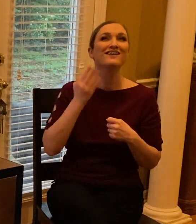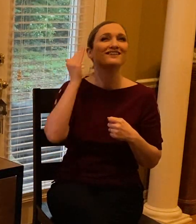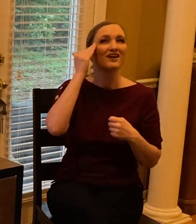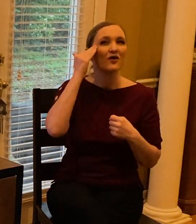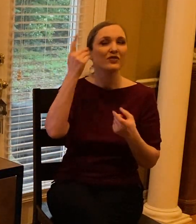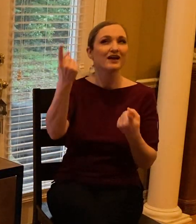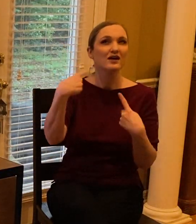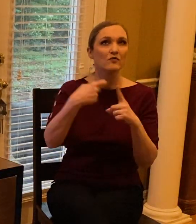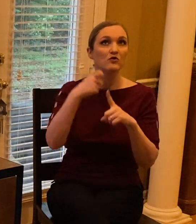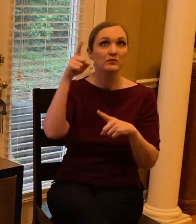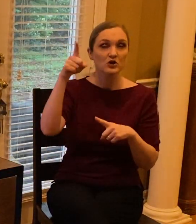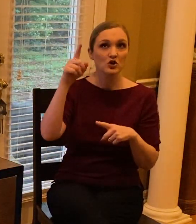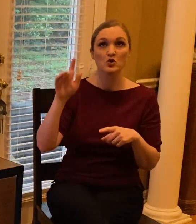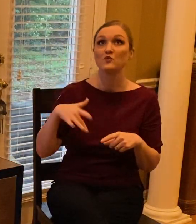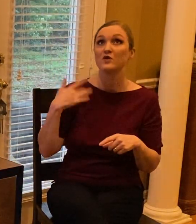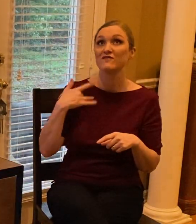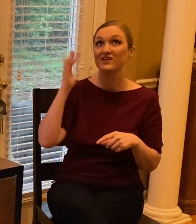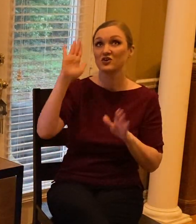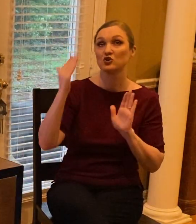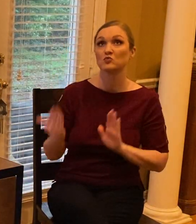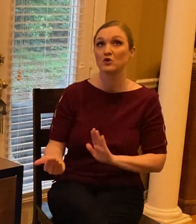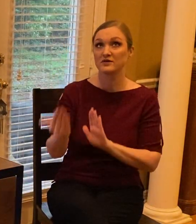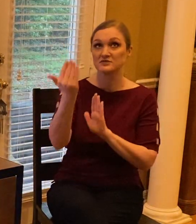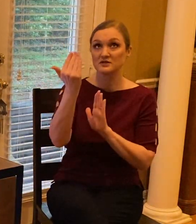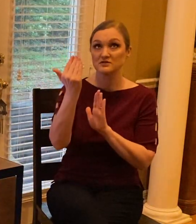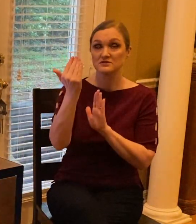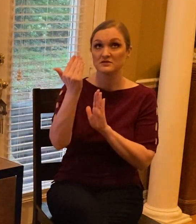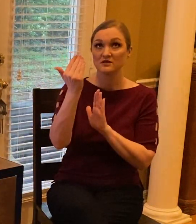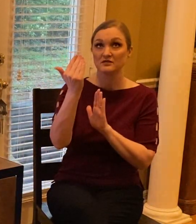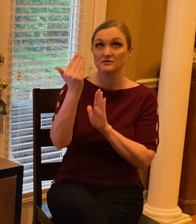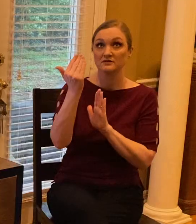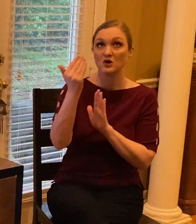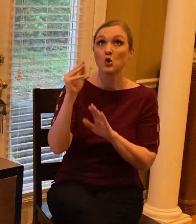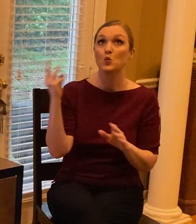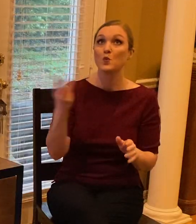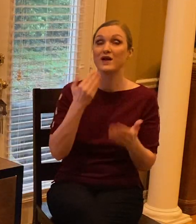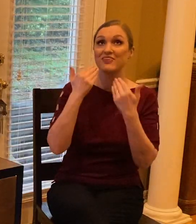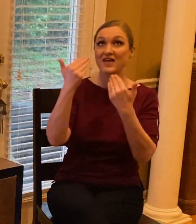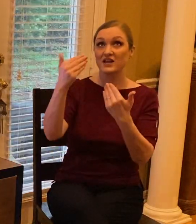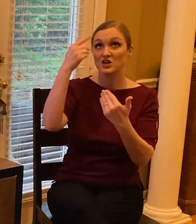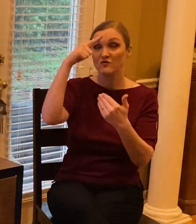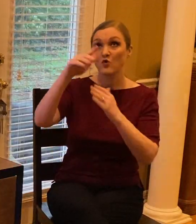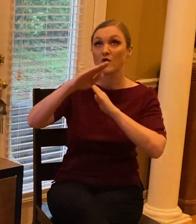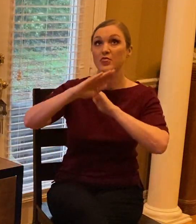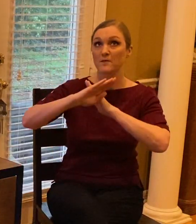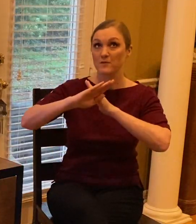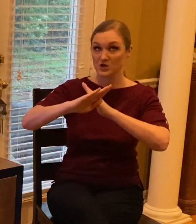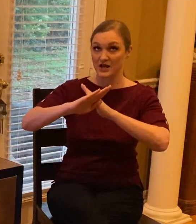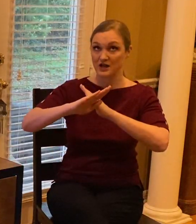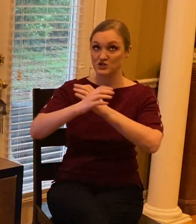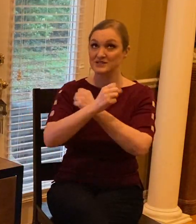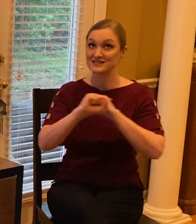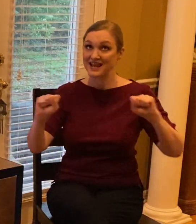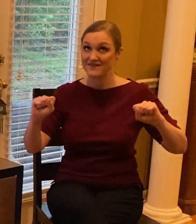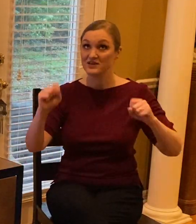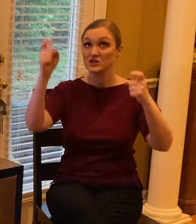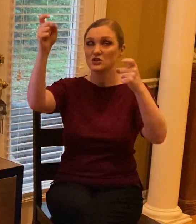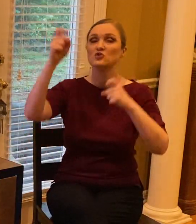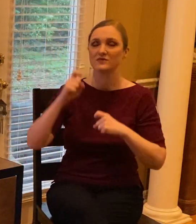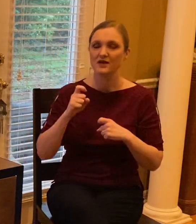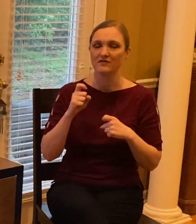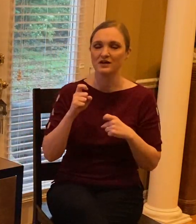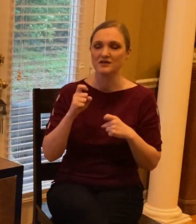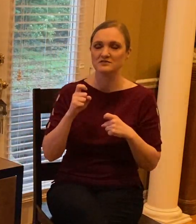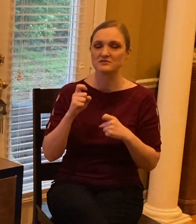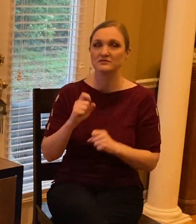you. We feel your presence. We thank you for the protection you've given us, for the safety